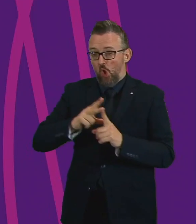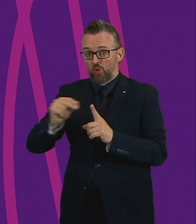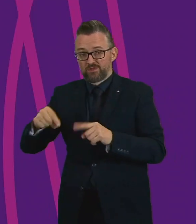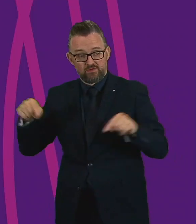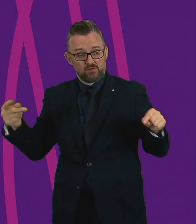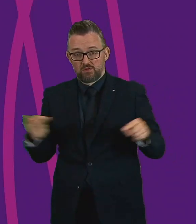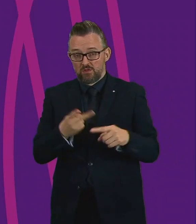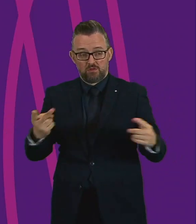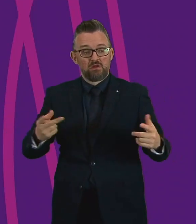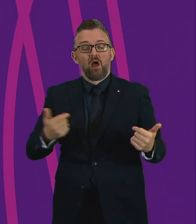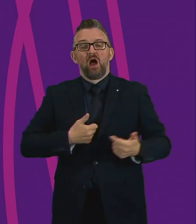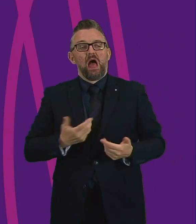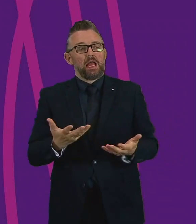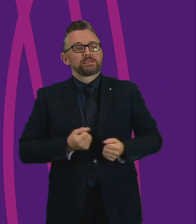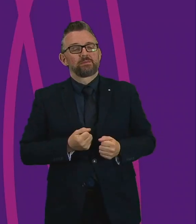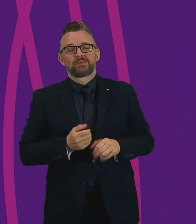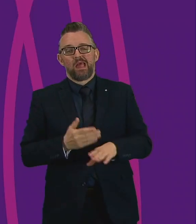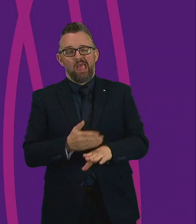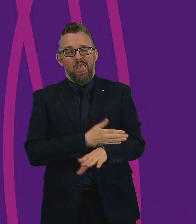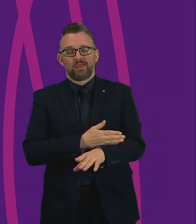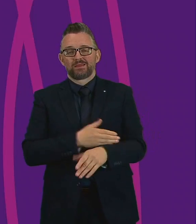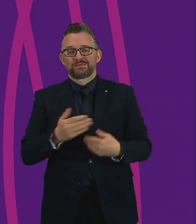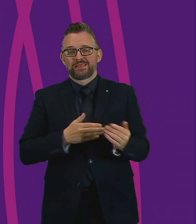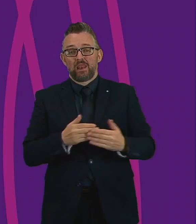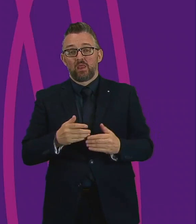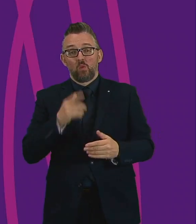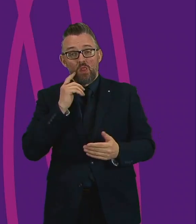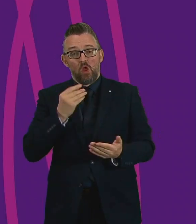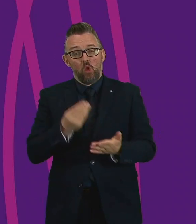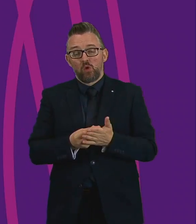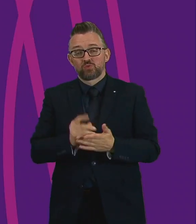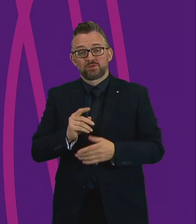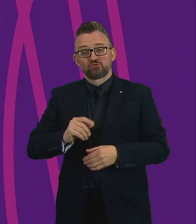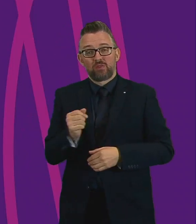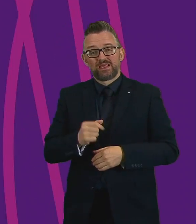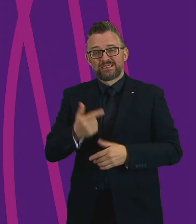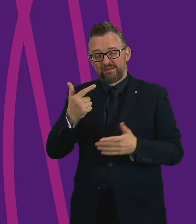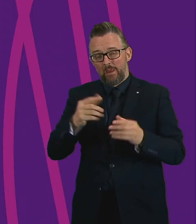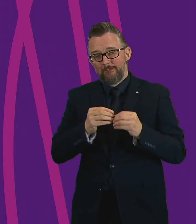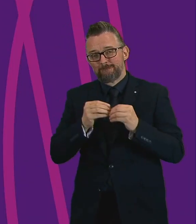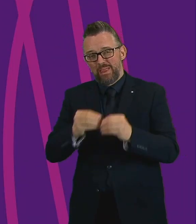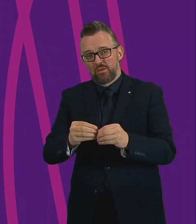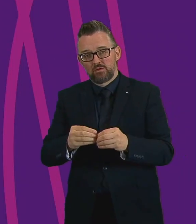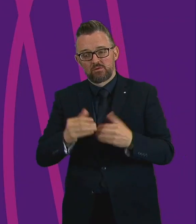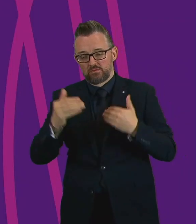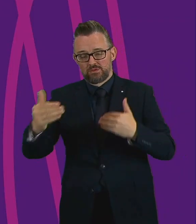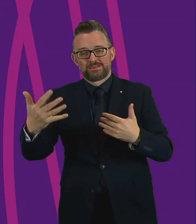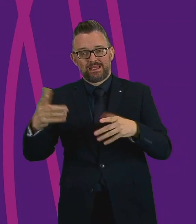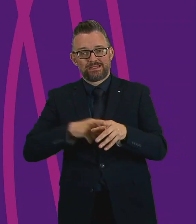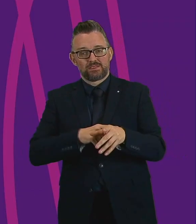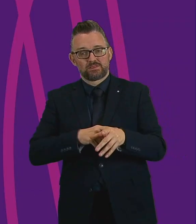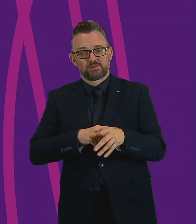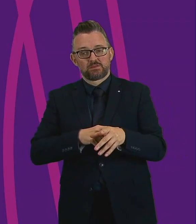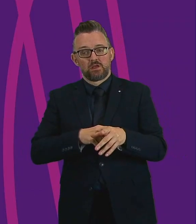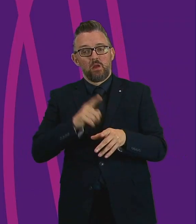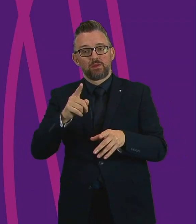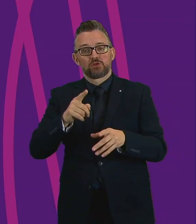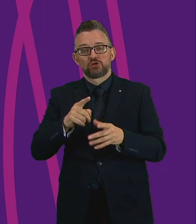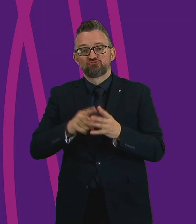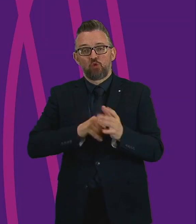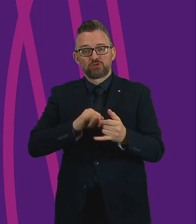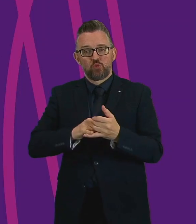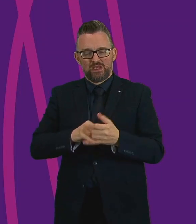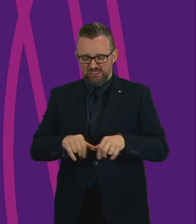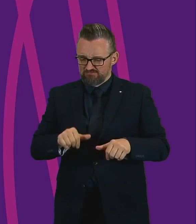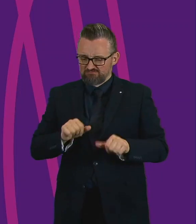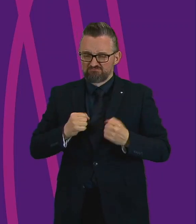were willing to accept an early deal that would have cost Scotland £7 billion over a decade had John Swinney not dug in his